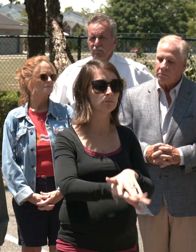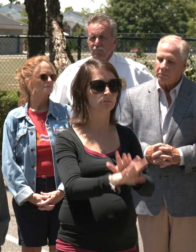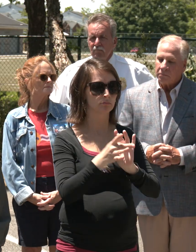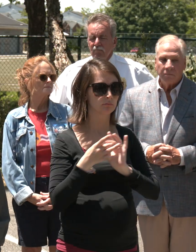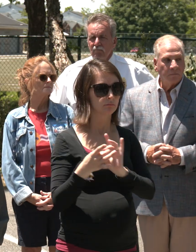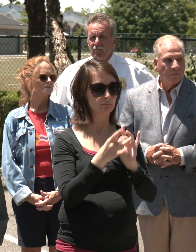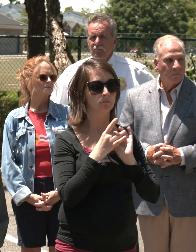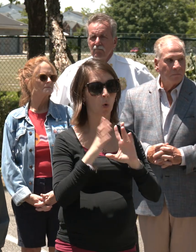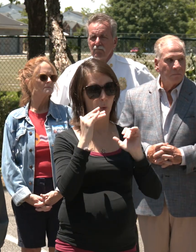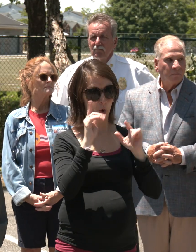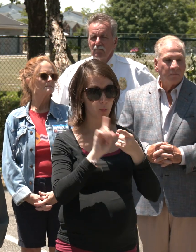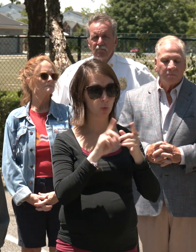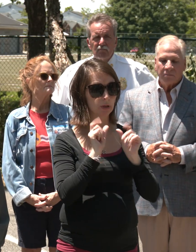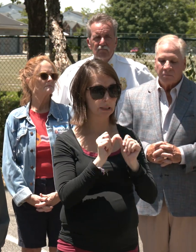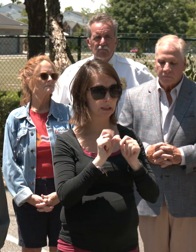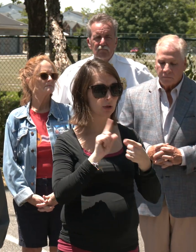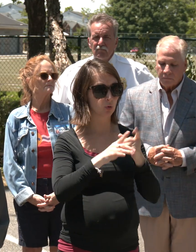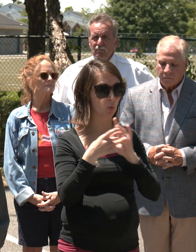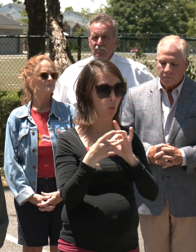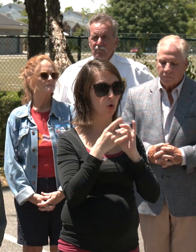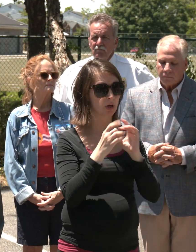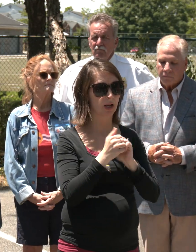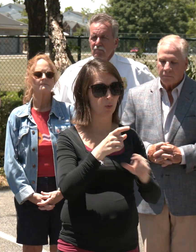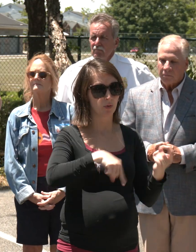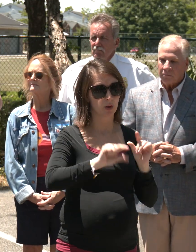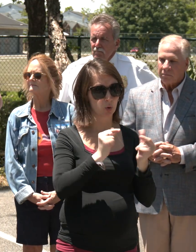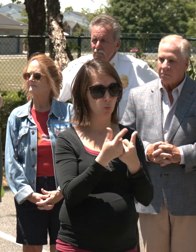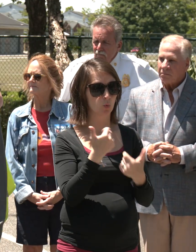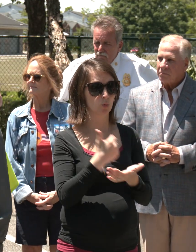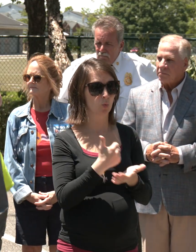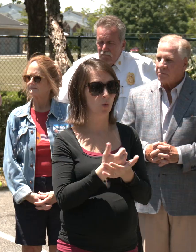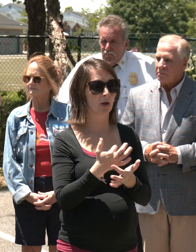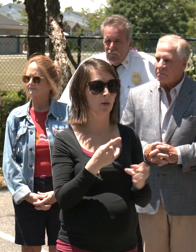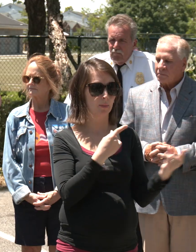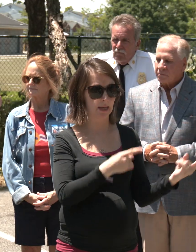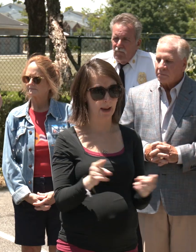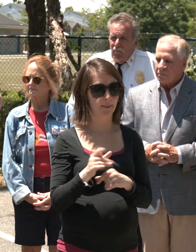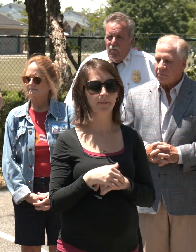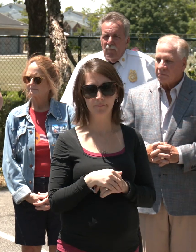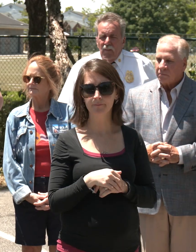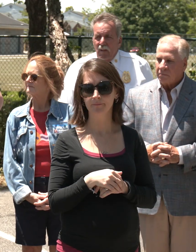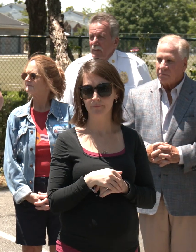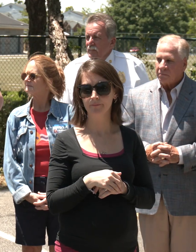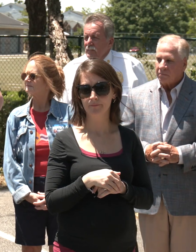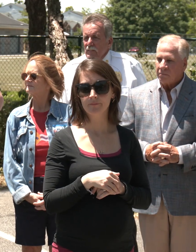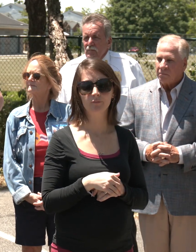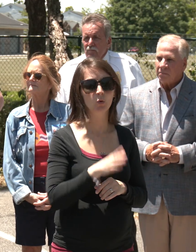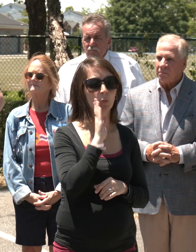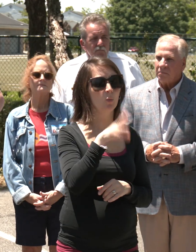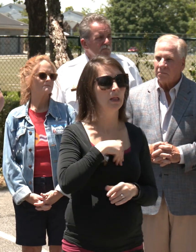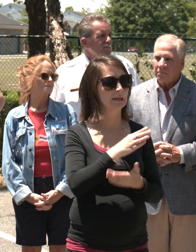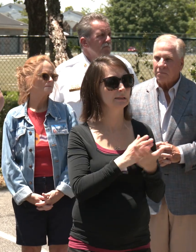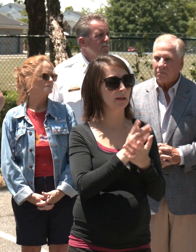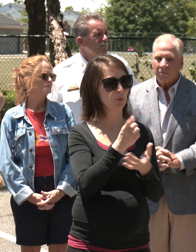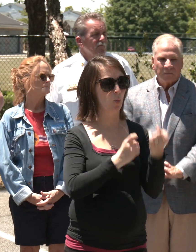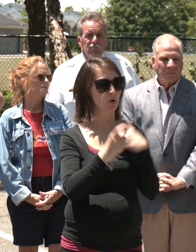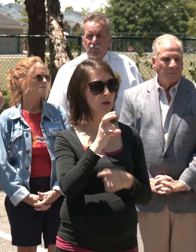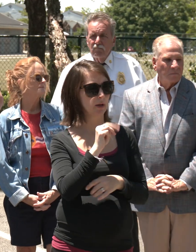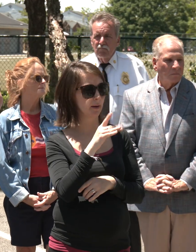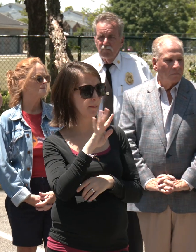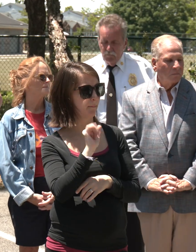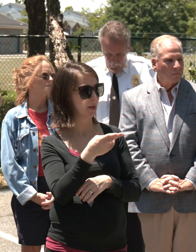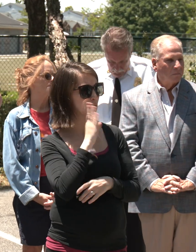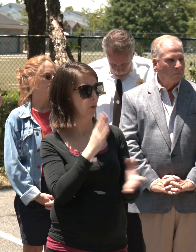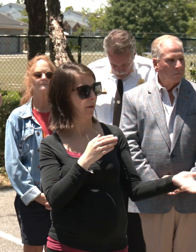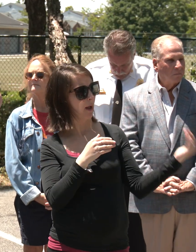to coordinate with these groups to make this happen. Thank you, Mayor. Thank you so much, Darnell. It was a tremendous amount of work. We'll take some questions. I'm going to ask Mitch to come back up and